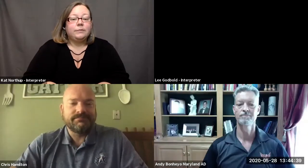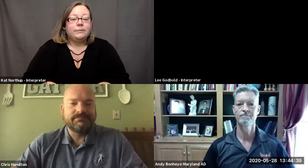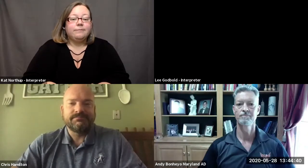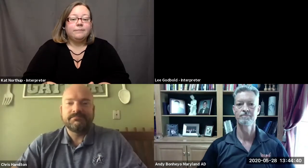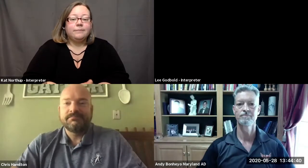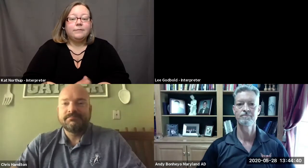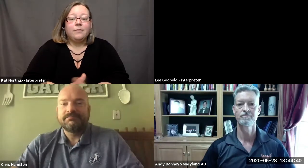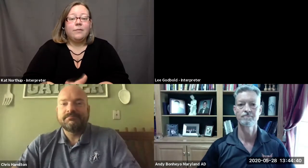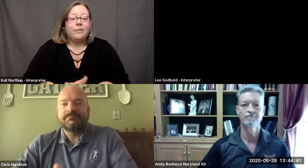students.